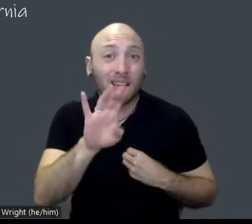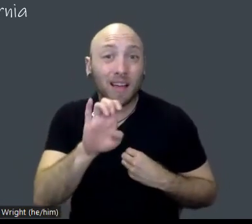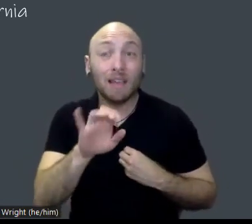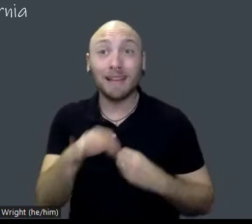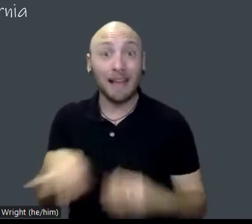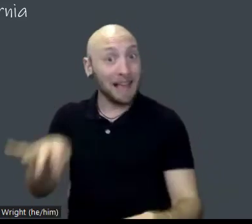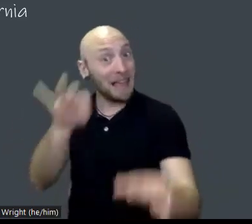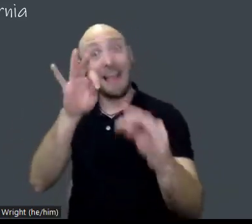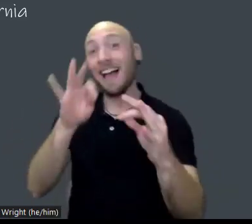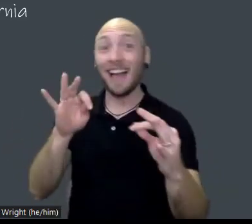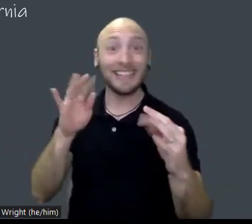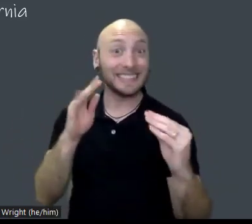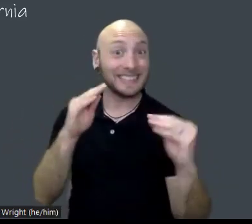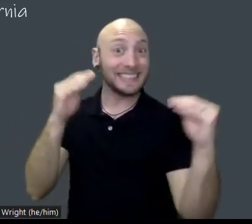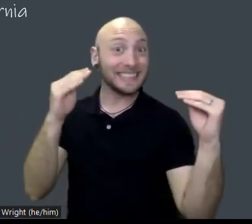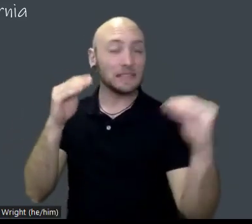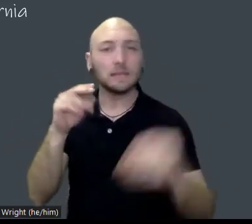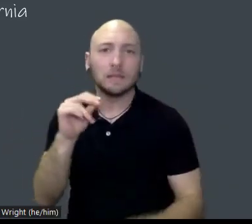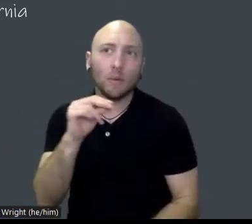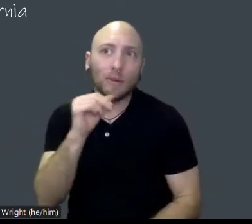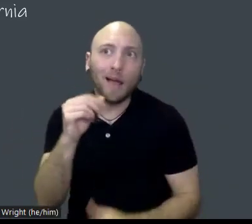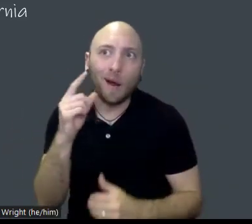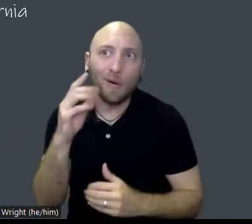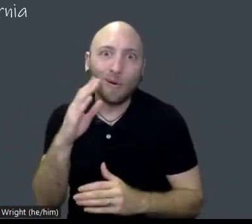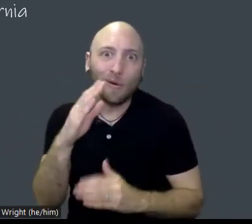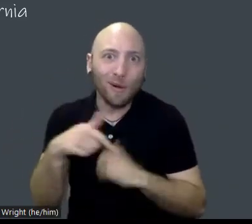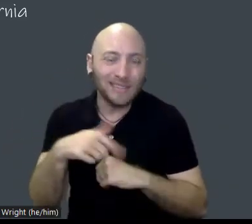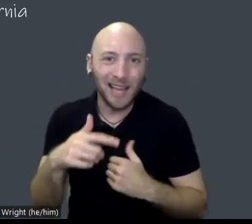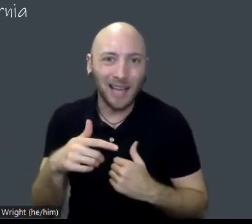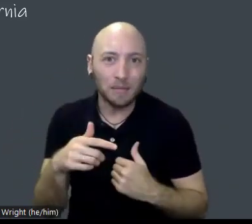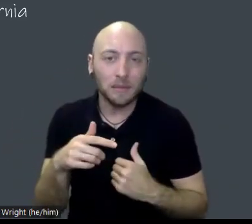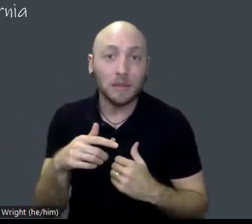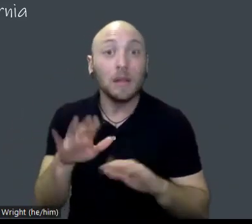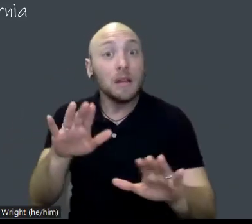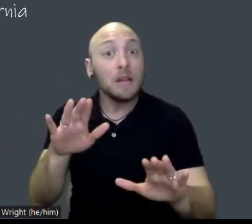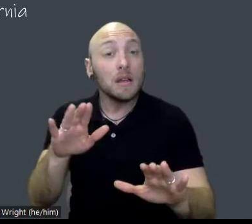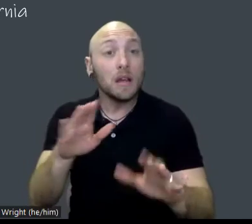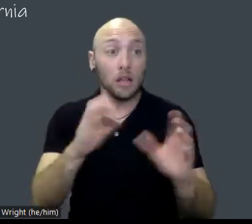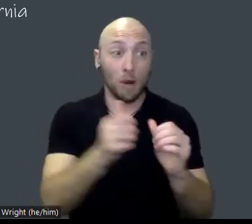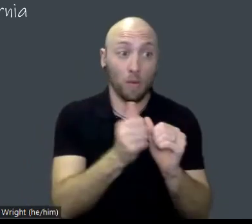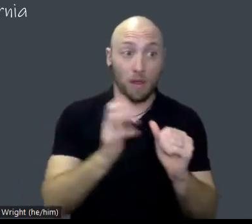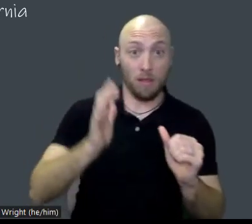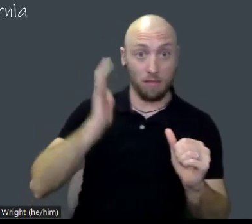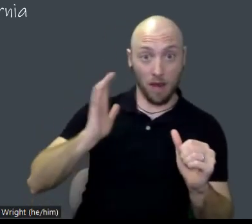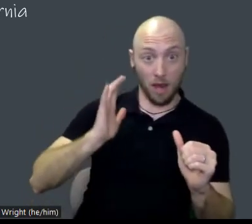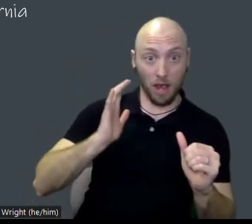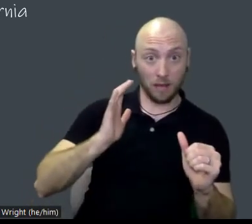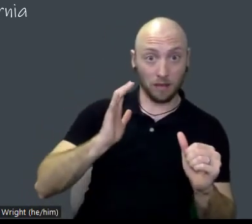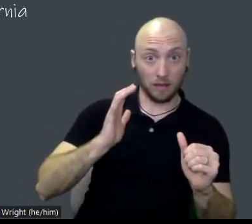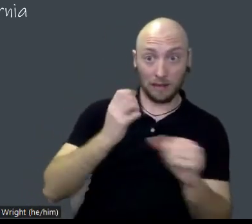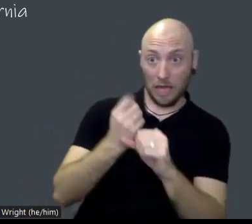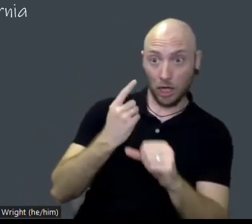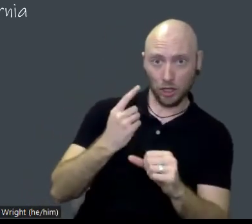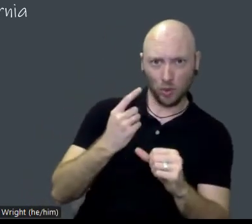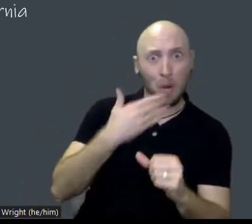like amazing all the time. It's insanely better than when I was a year ago,